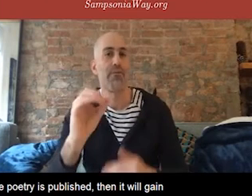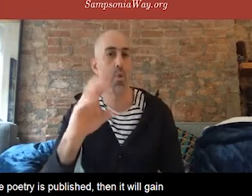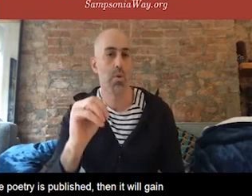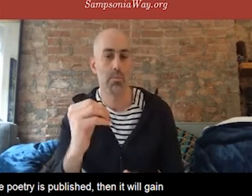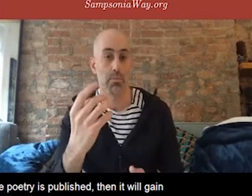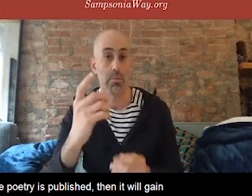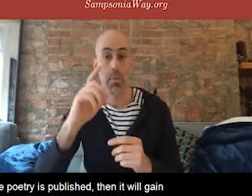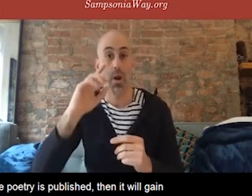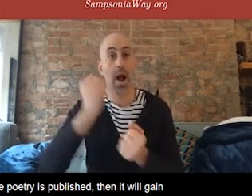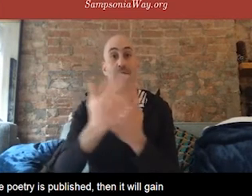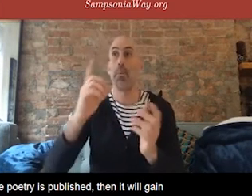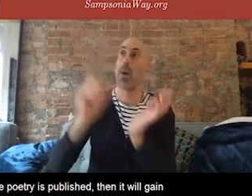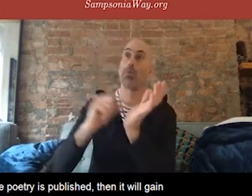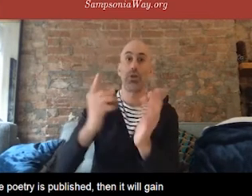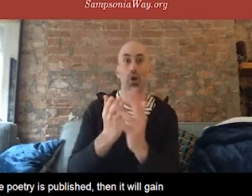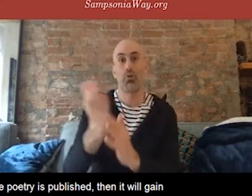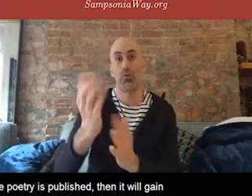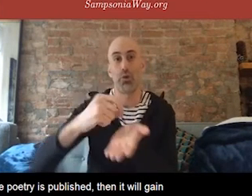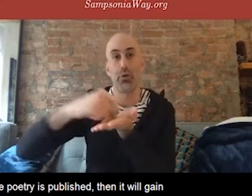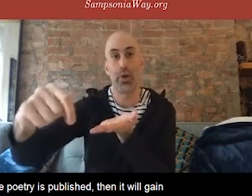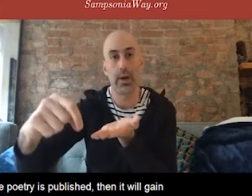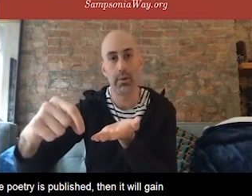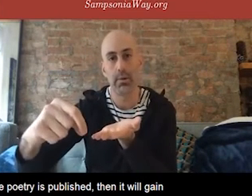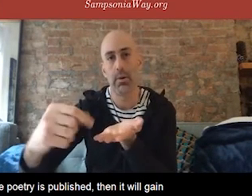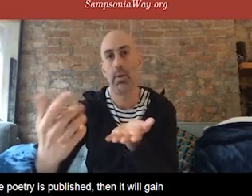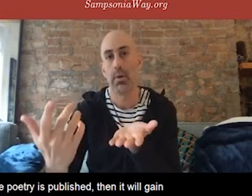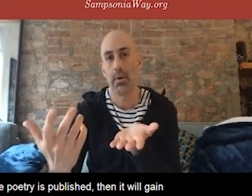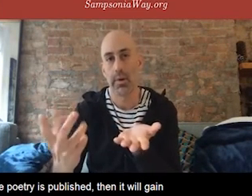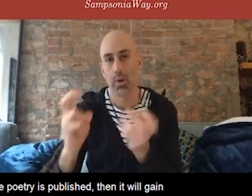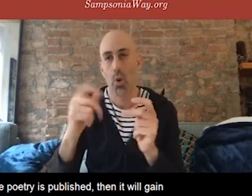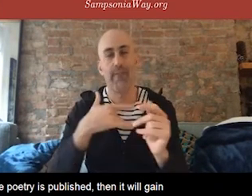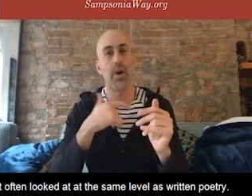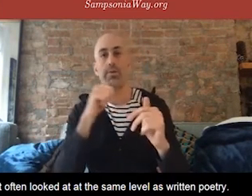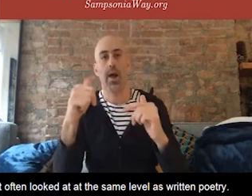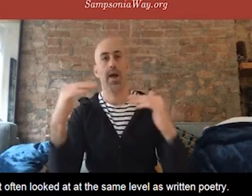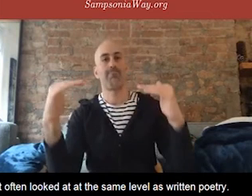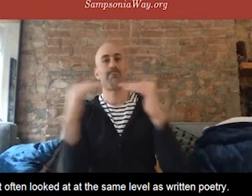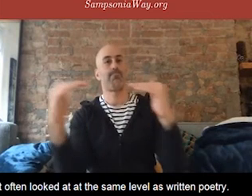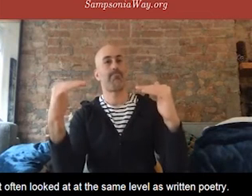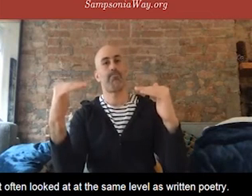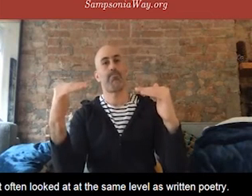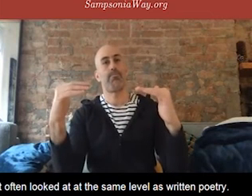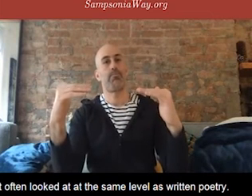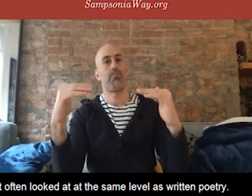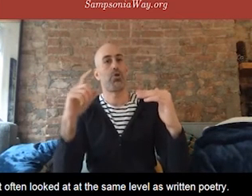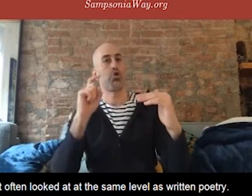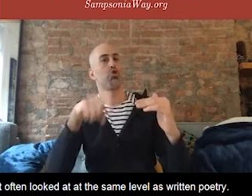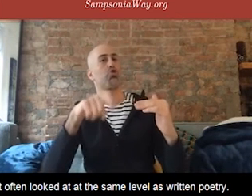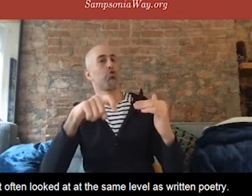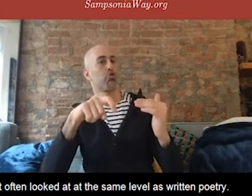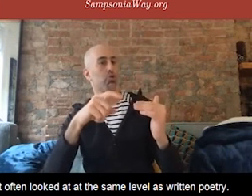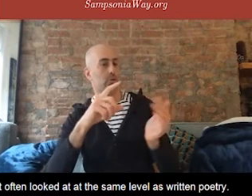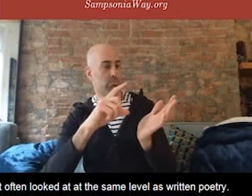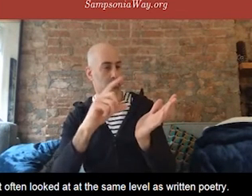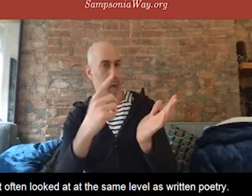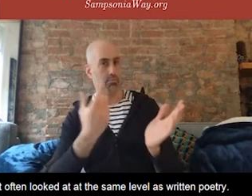that if sign language poetry is published, then it will gain the recognition that it deserves. And so it's not often looked